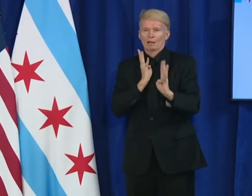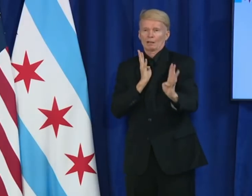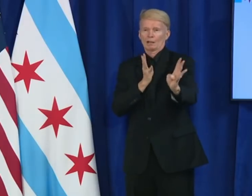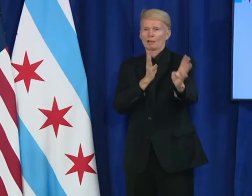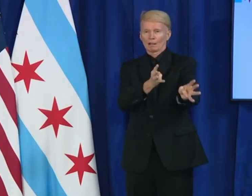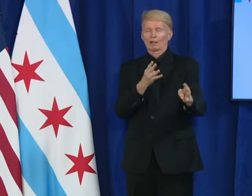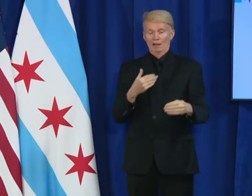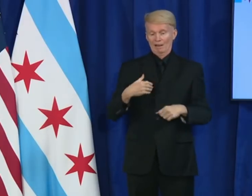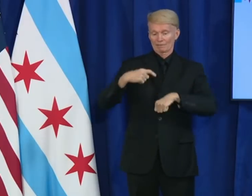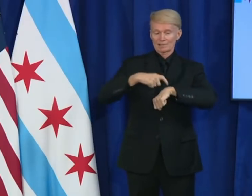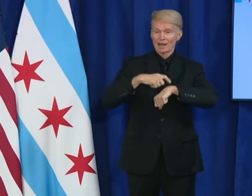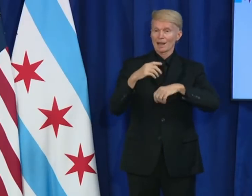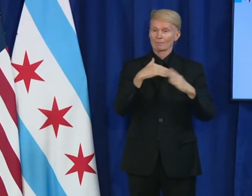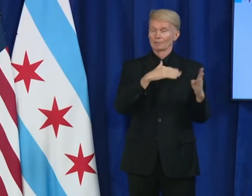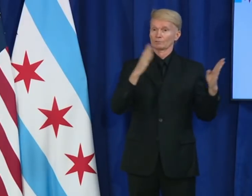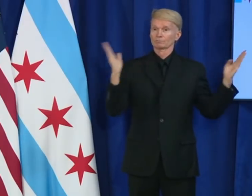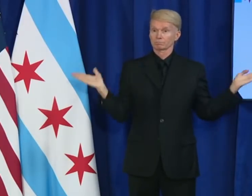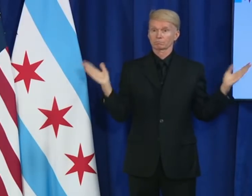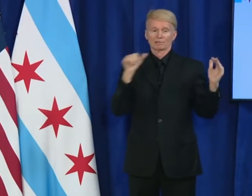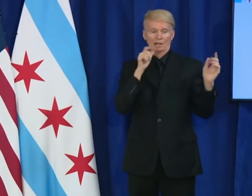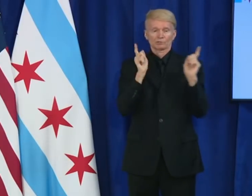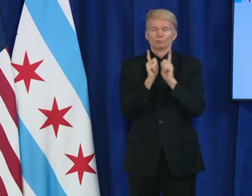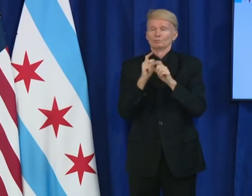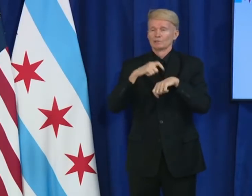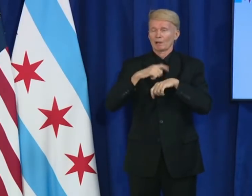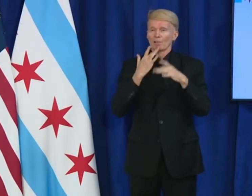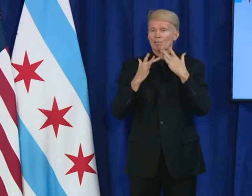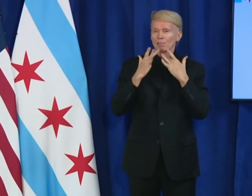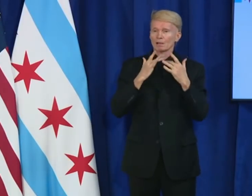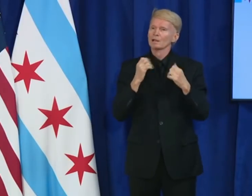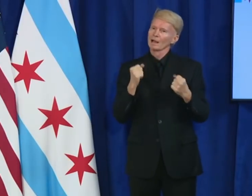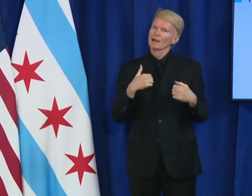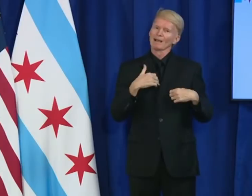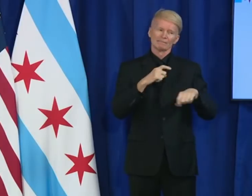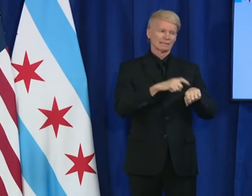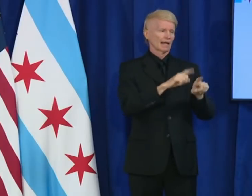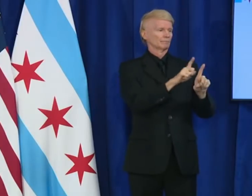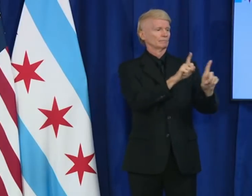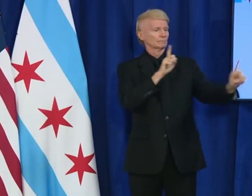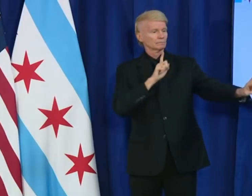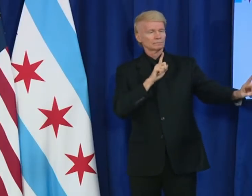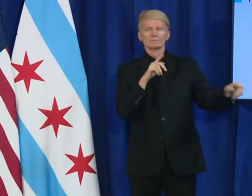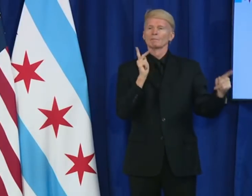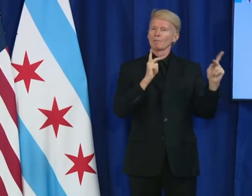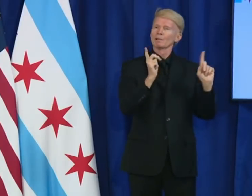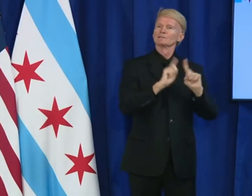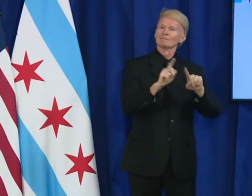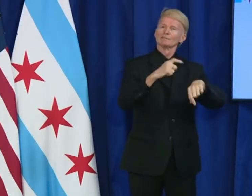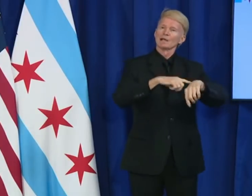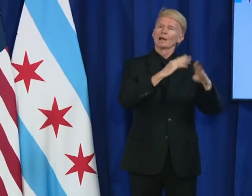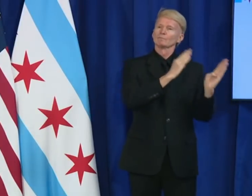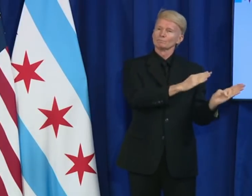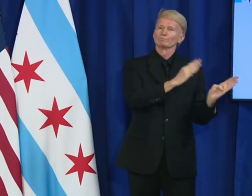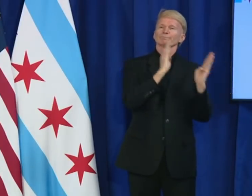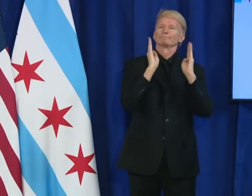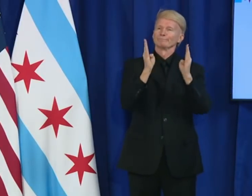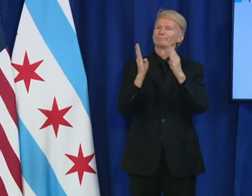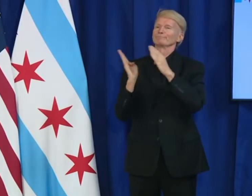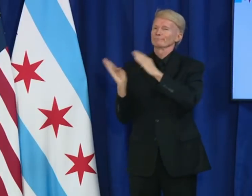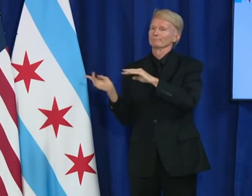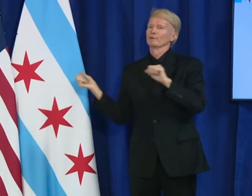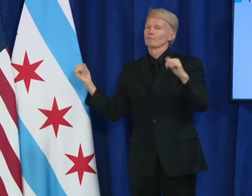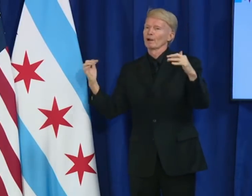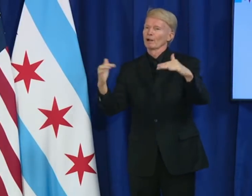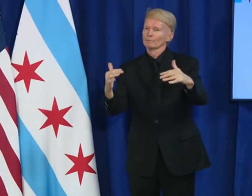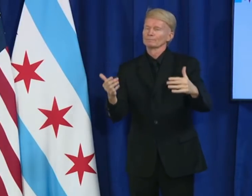et cetera, so that we can social distance people and have people arrive at different times. So we continue to get more information, and as